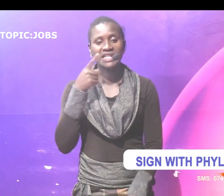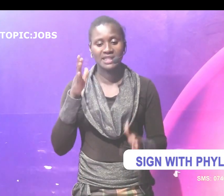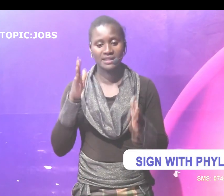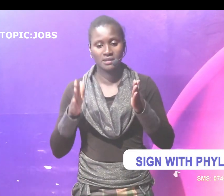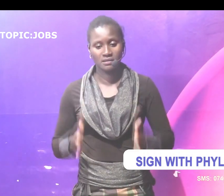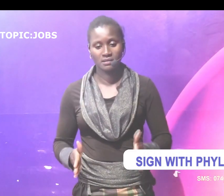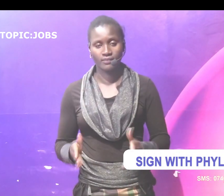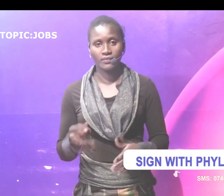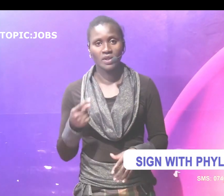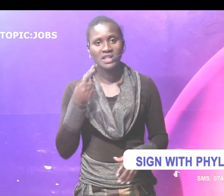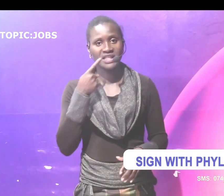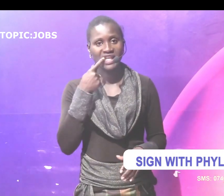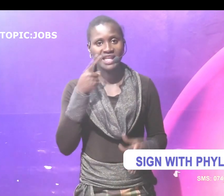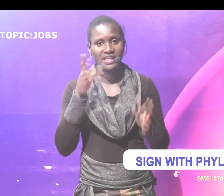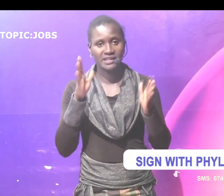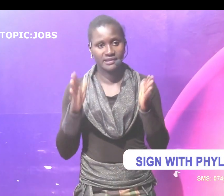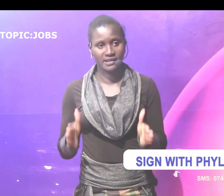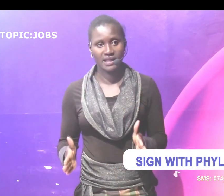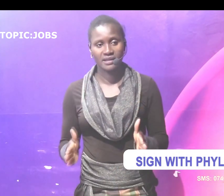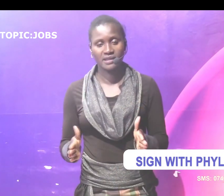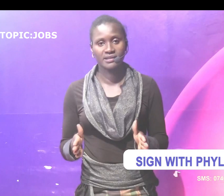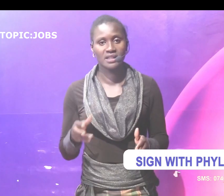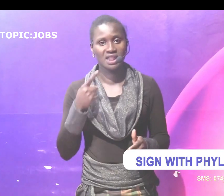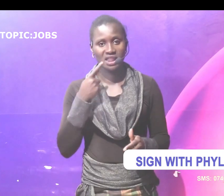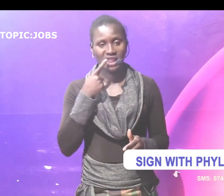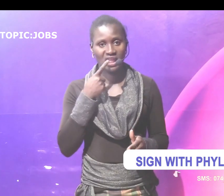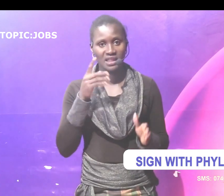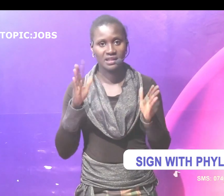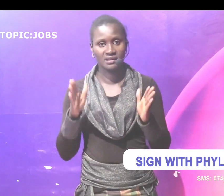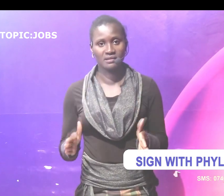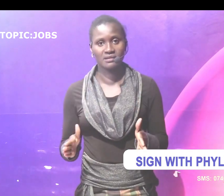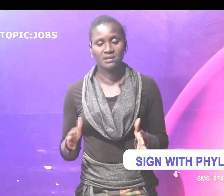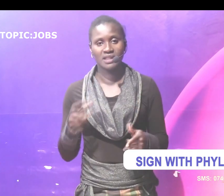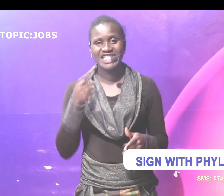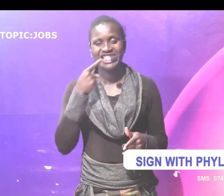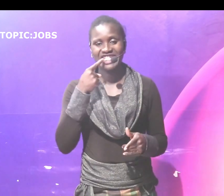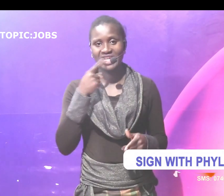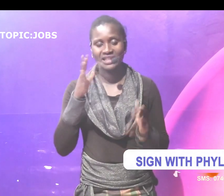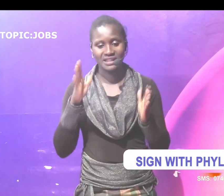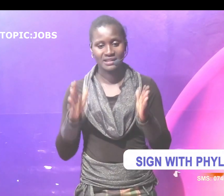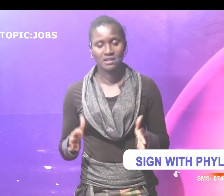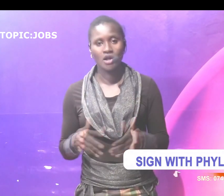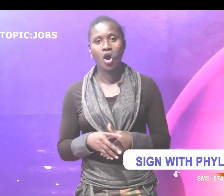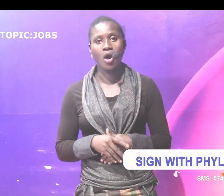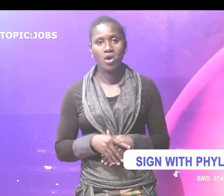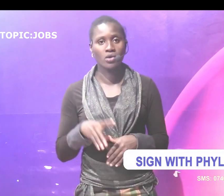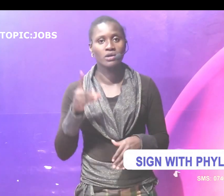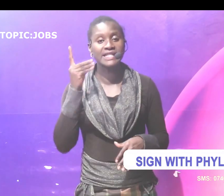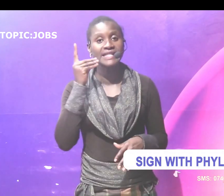dentist. Dentist, like this. Dentist. Dentist. Or